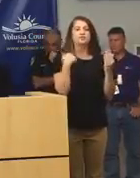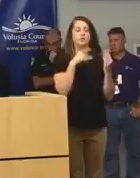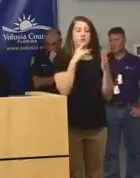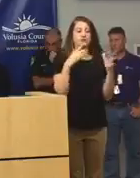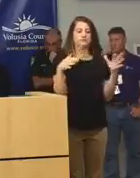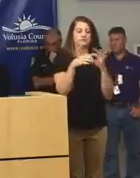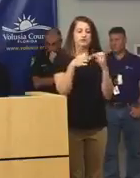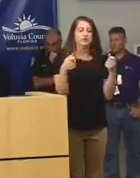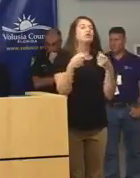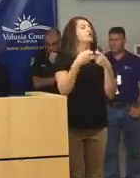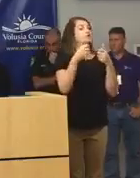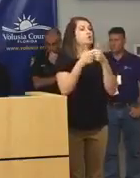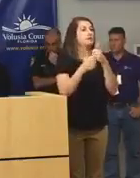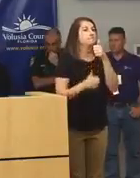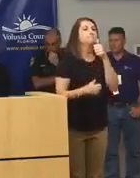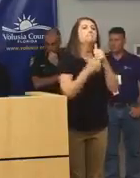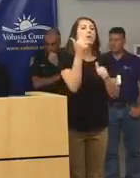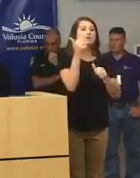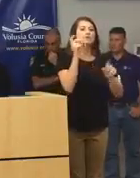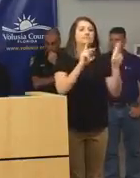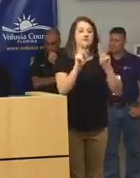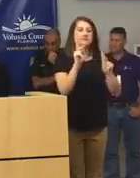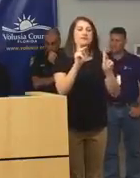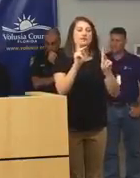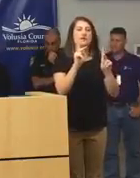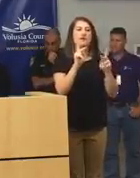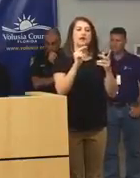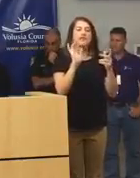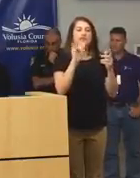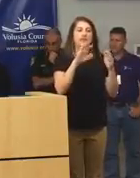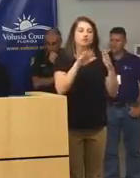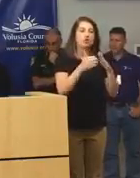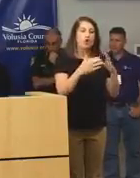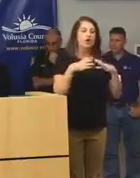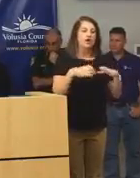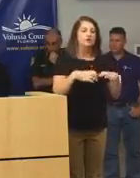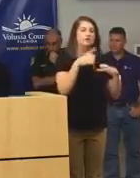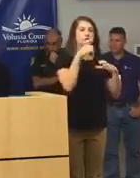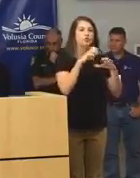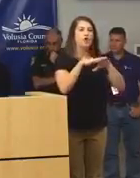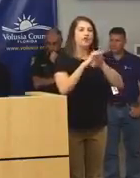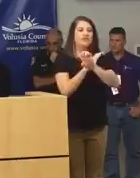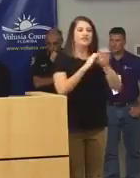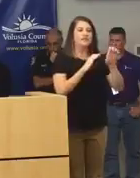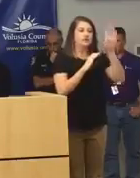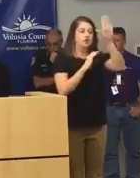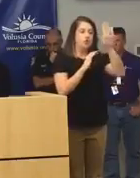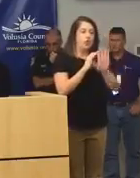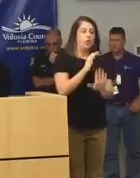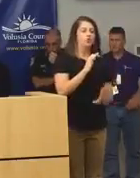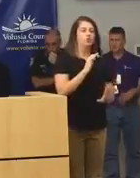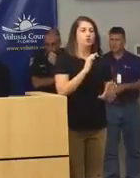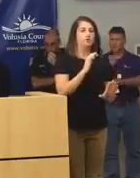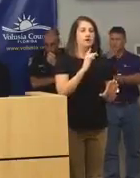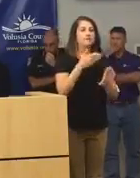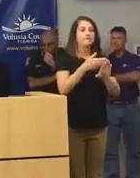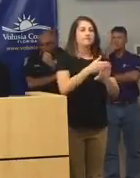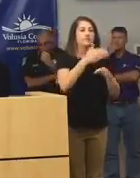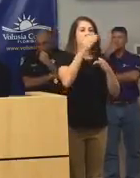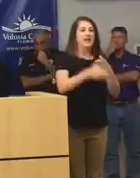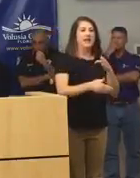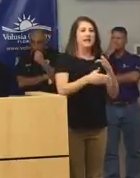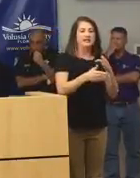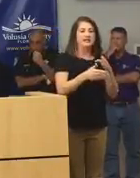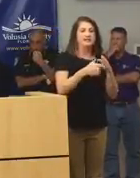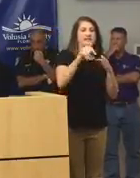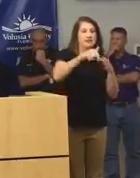power to a vast majority, and that's essentially all customers along the East Coast service territory by the end of this